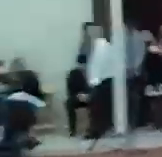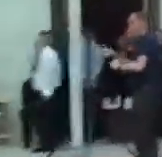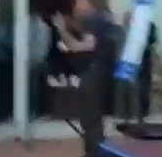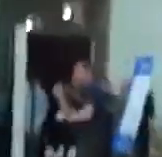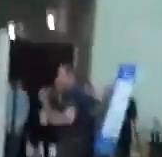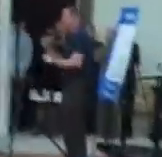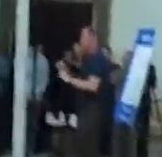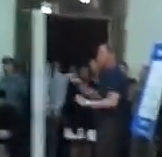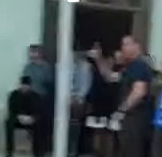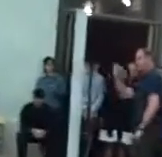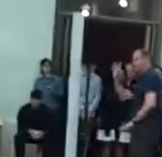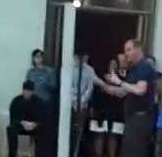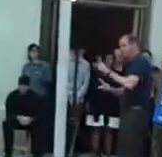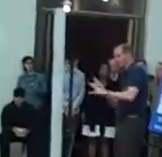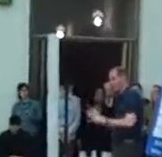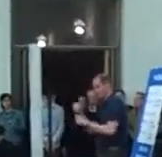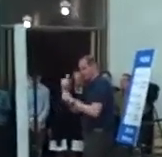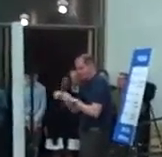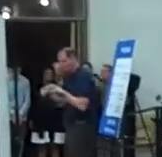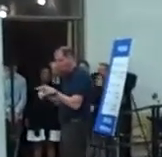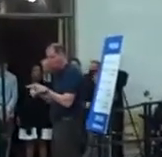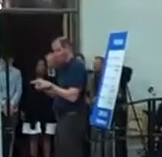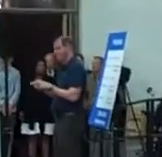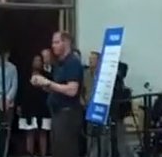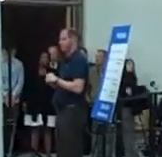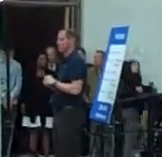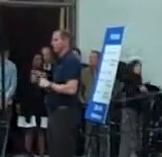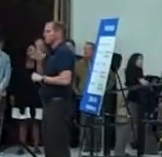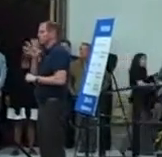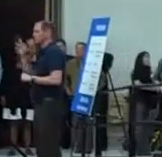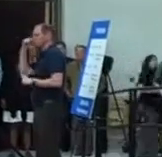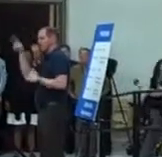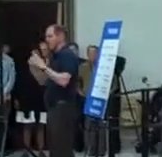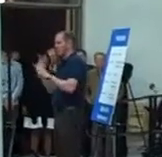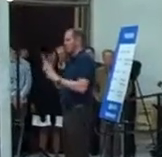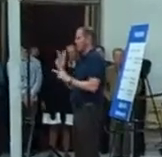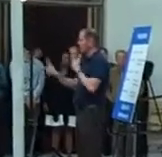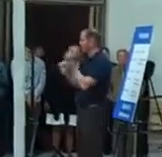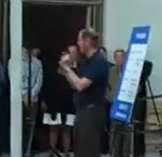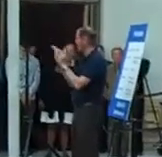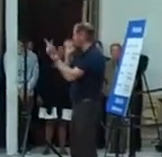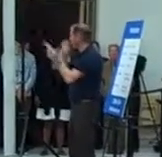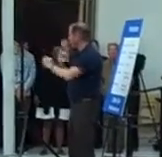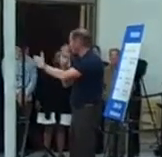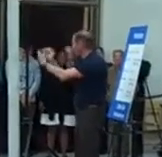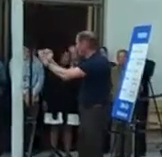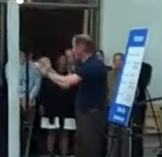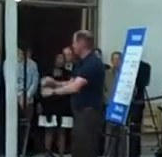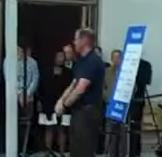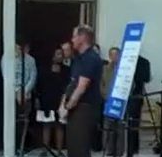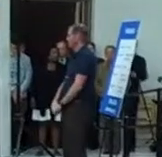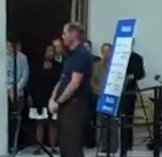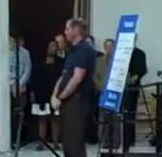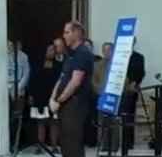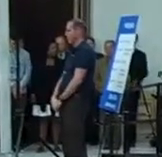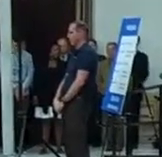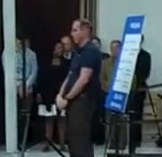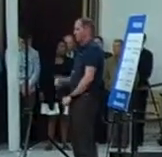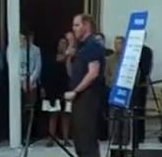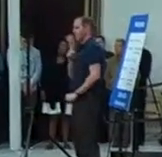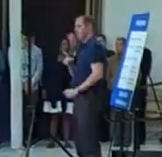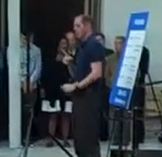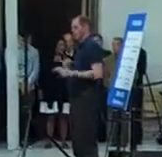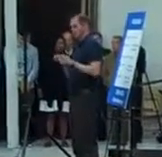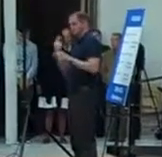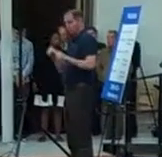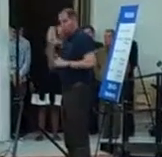of those with mobility issues, the rights of those that are visually impaired? Did you consider your